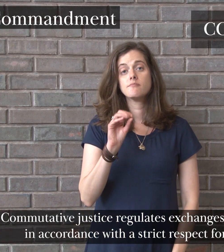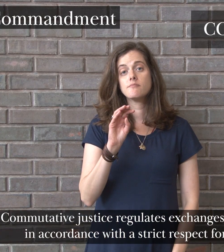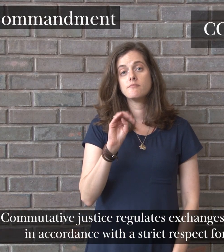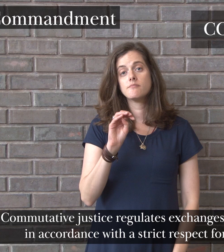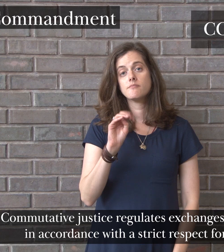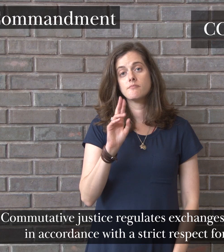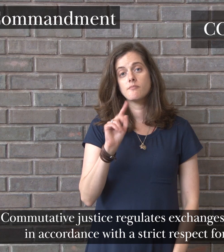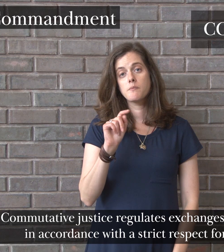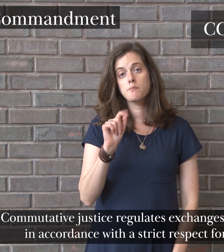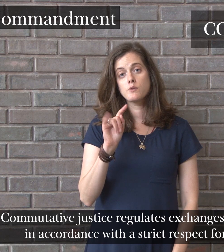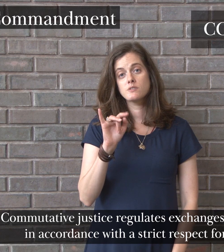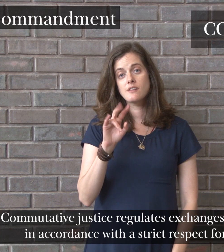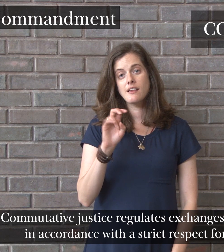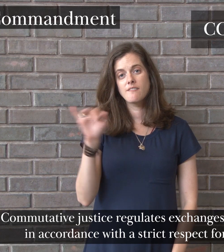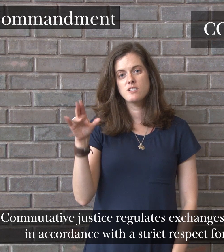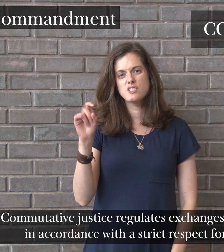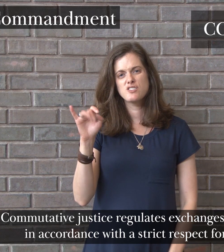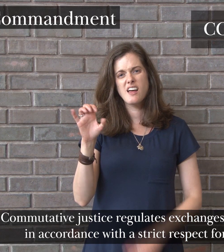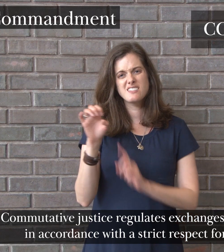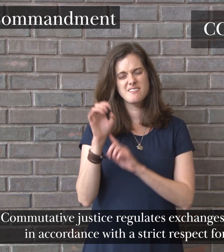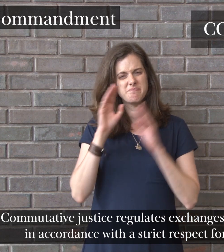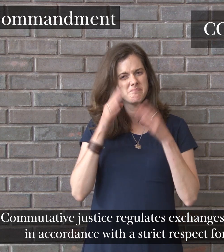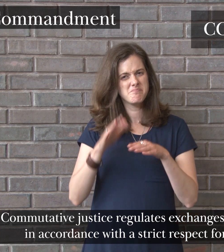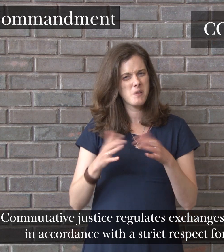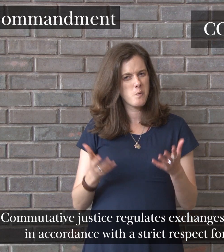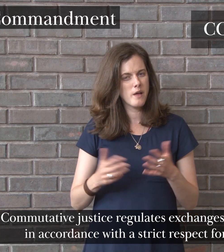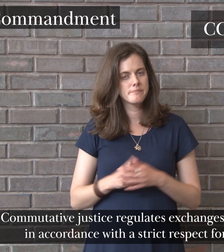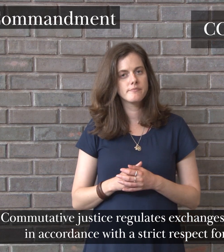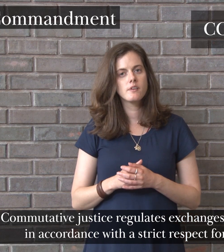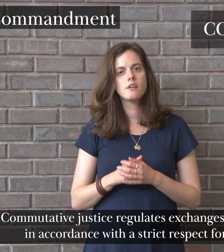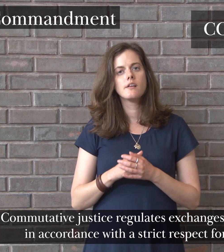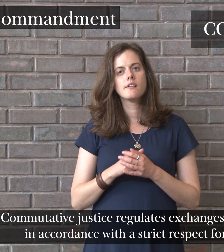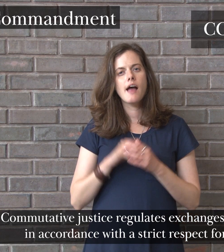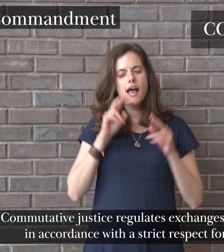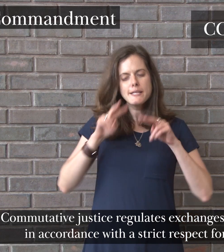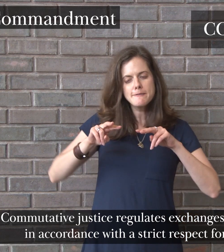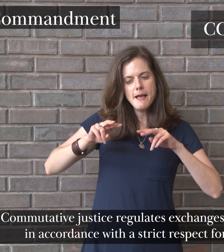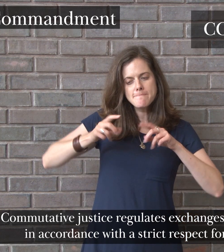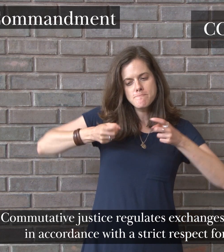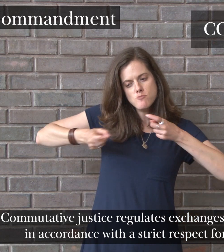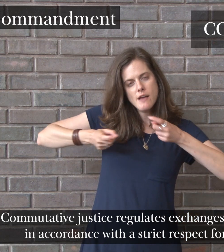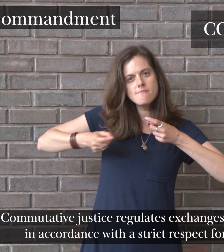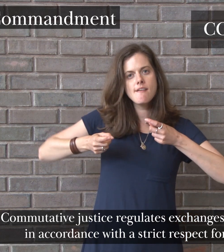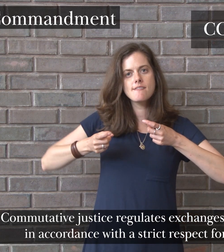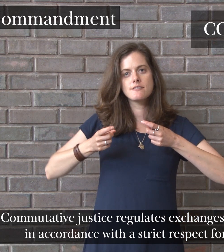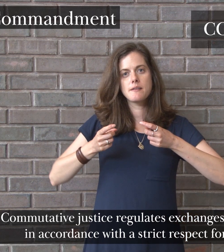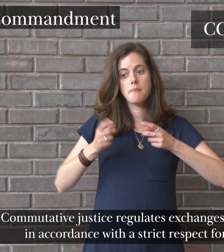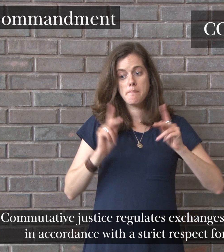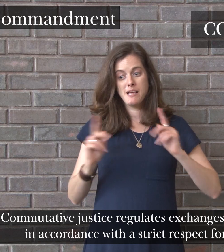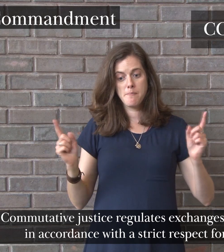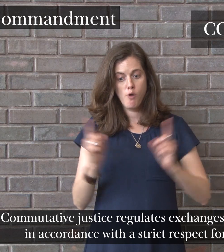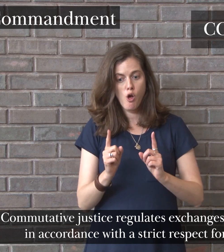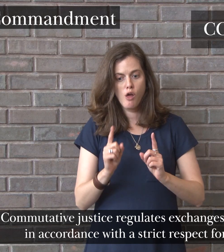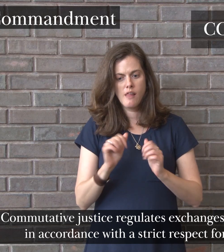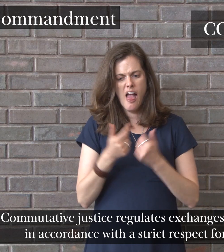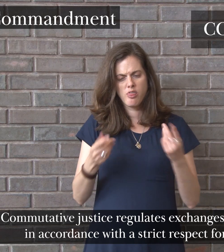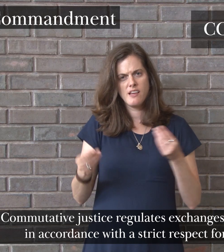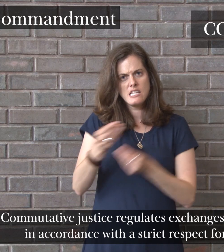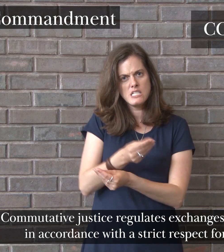Commutative justice regulates exchanges between persons in accordance with a strict respect for their